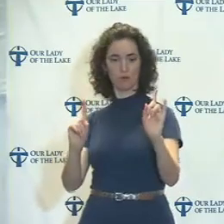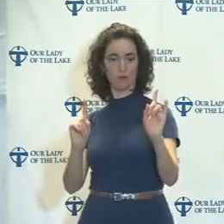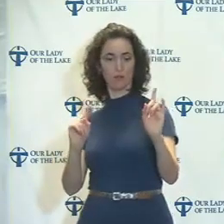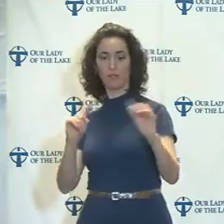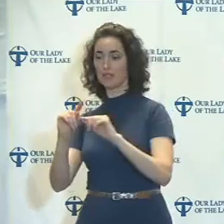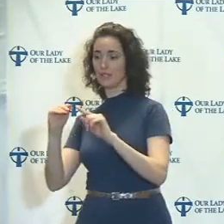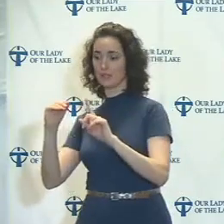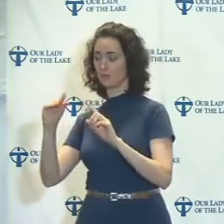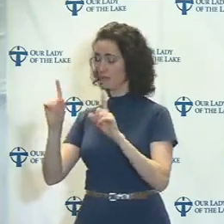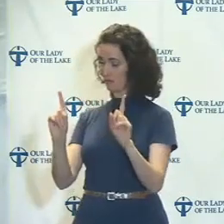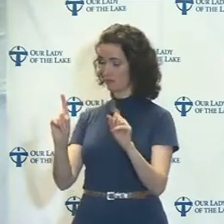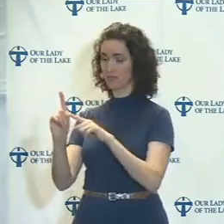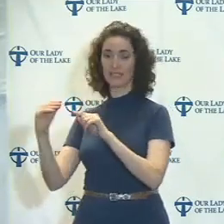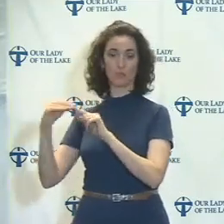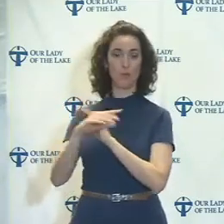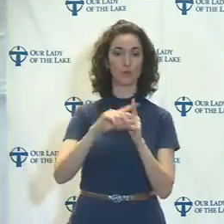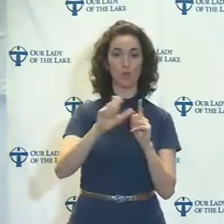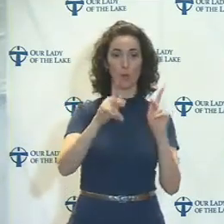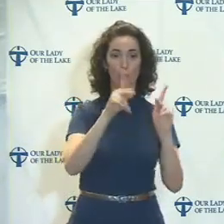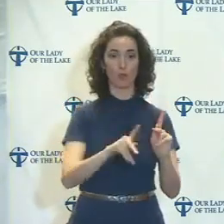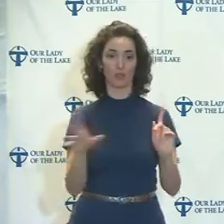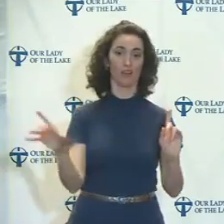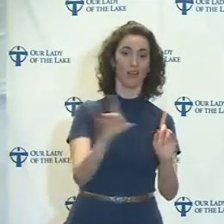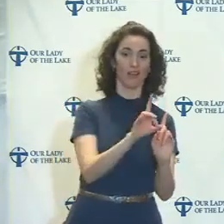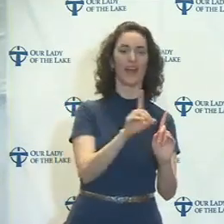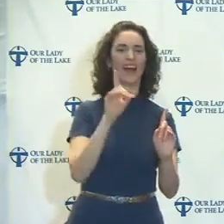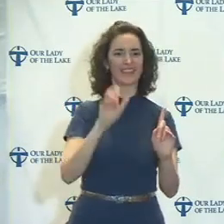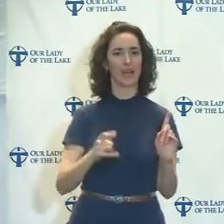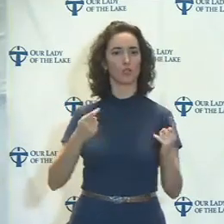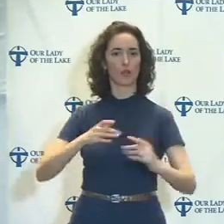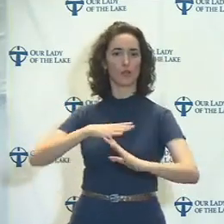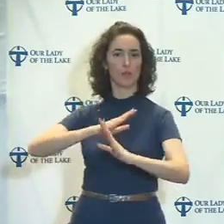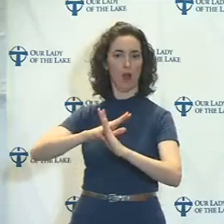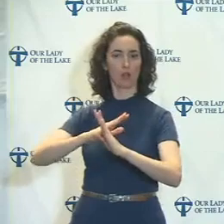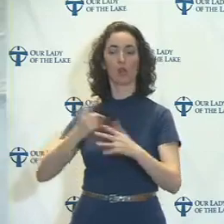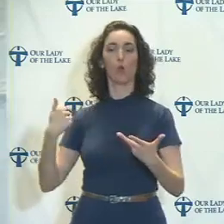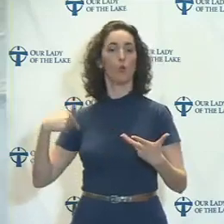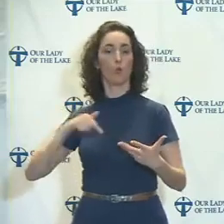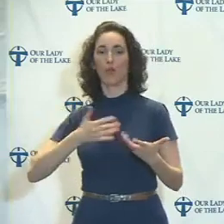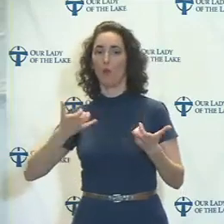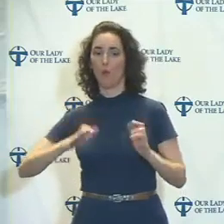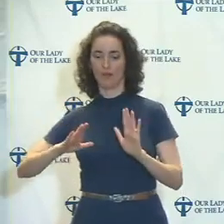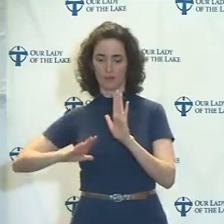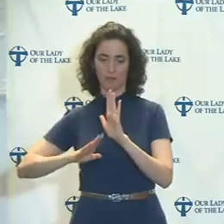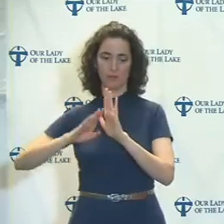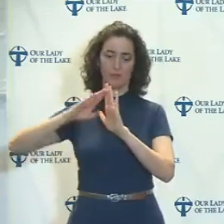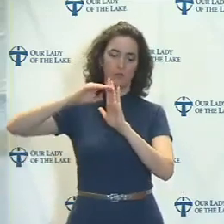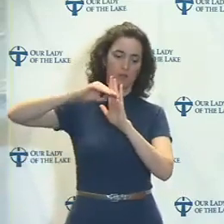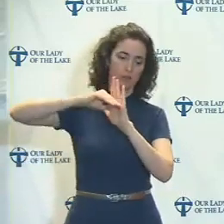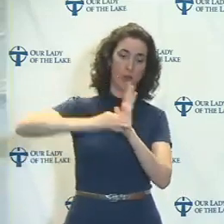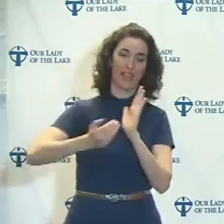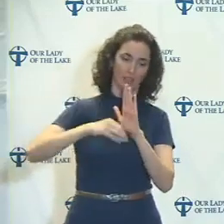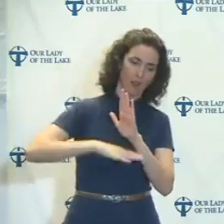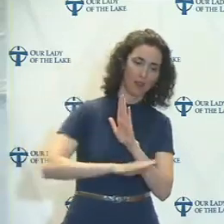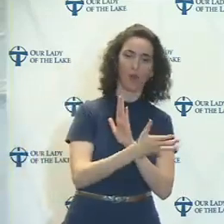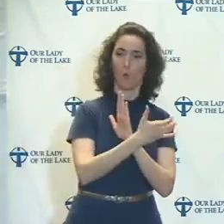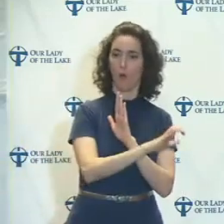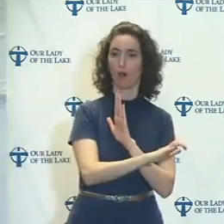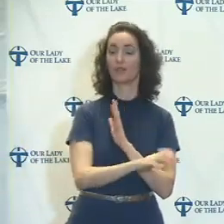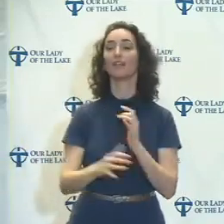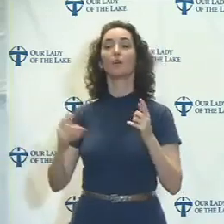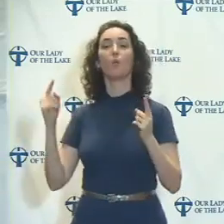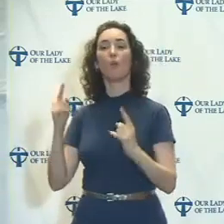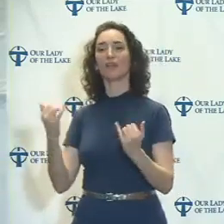long as possible, before we get into what might be another surge, because the more we drive it down now, the better we're going to be set up